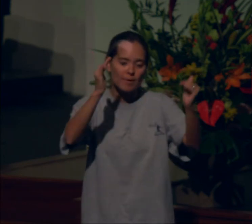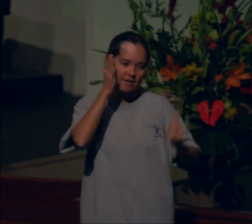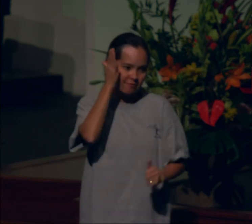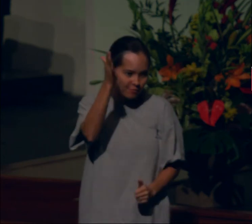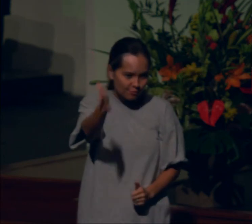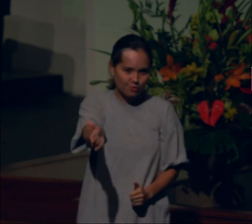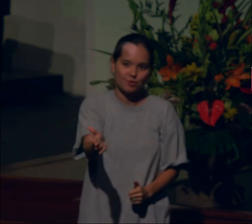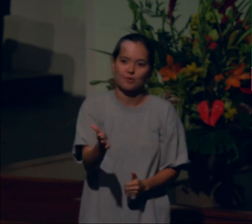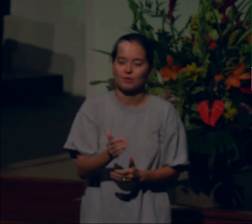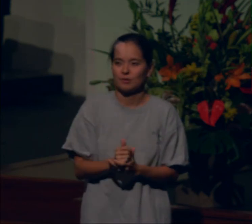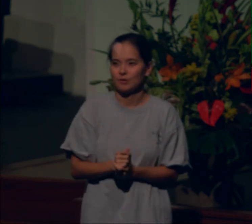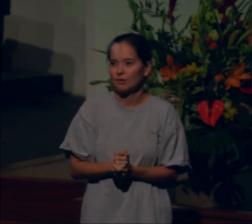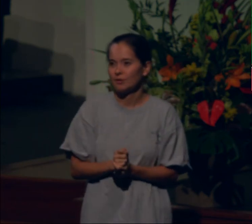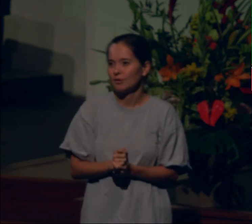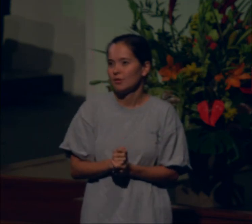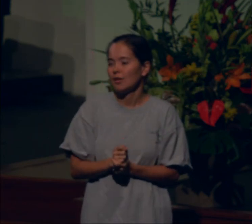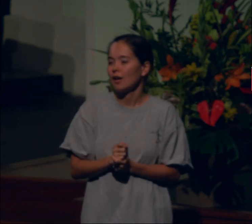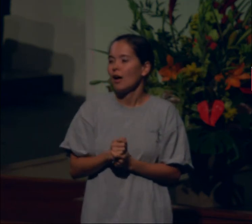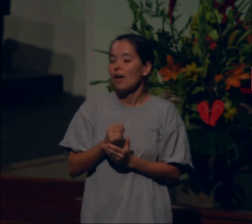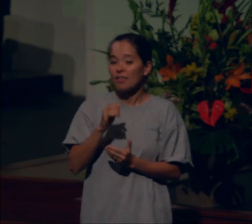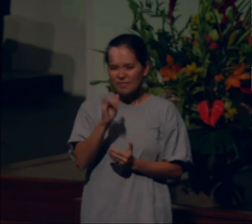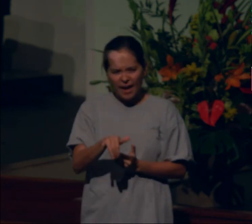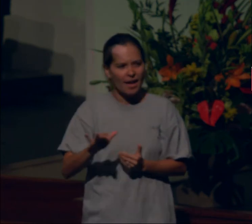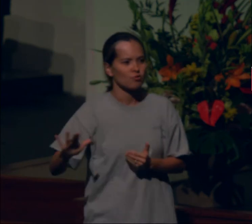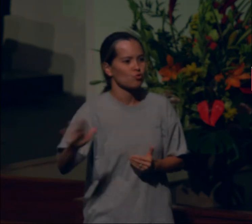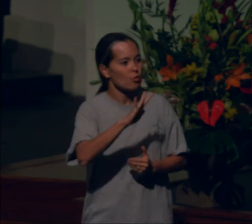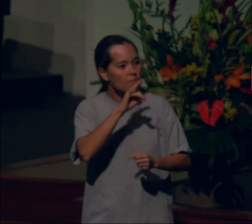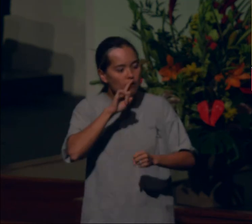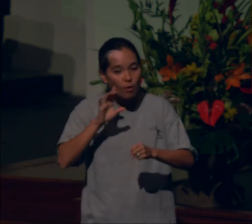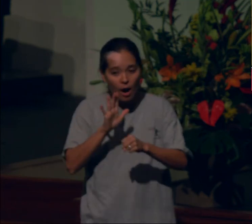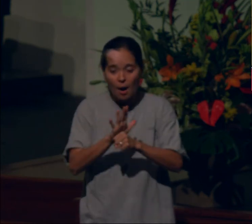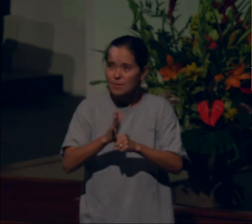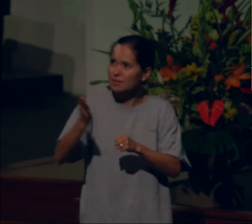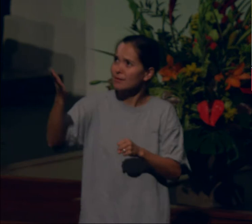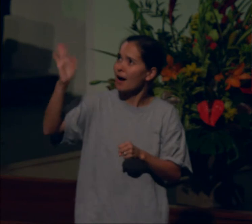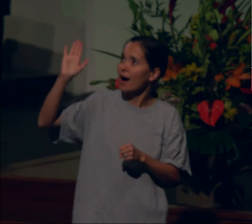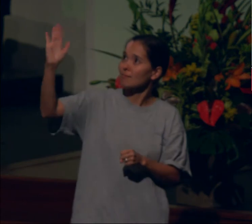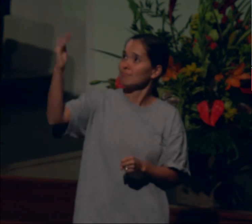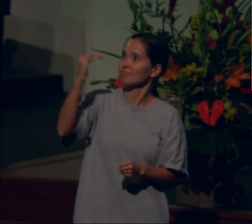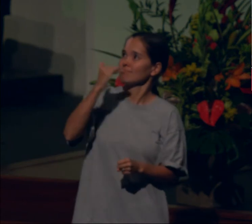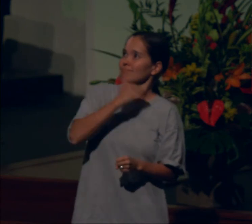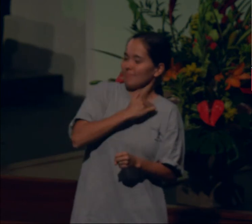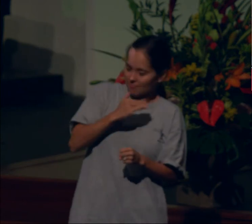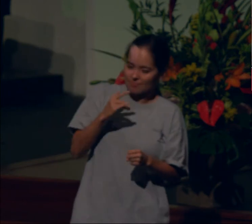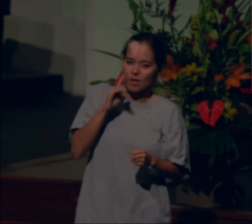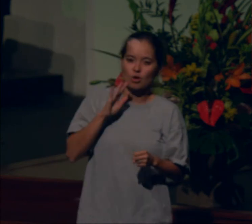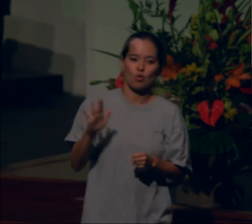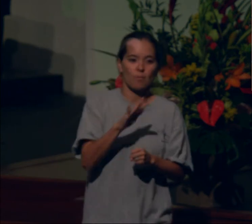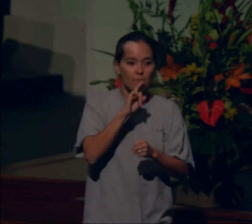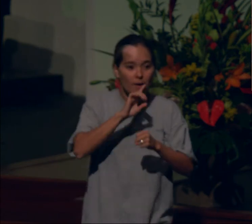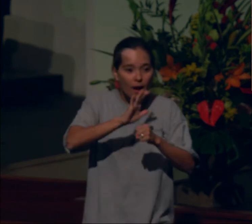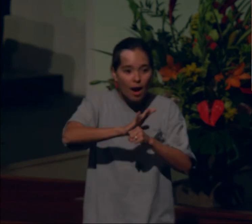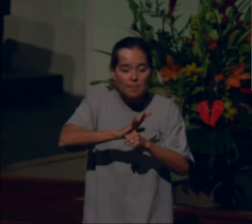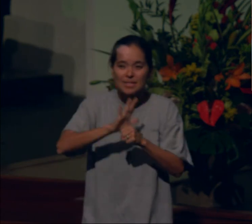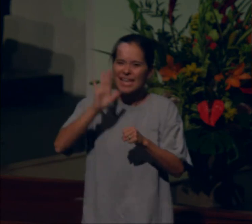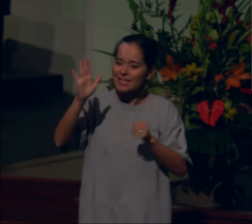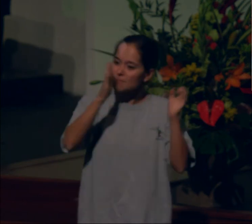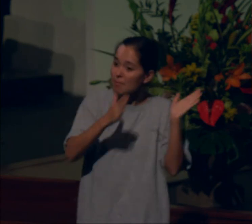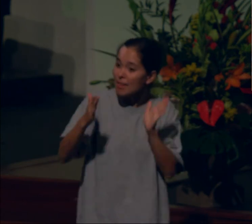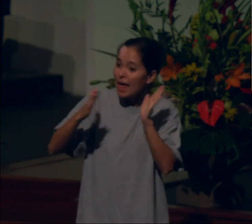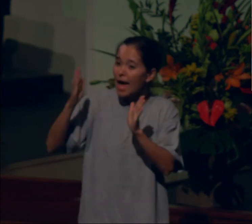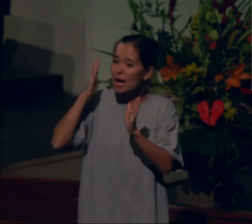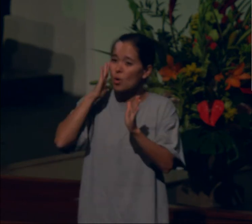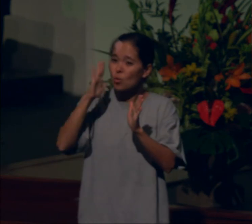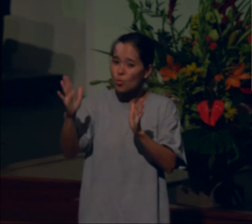future. That is your word from God, where he promises you that his plan is to